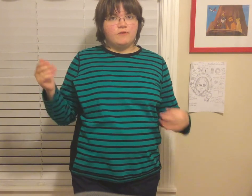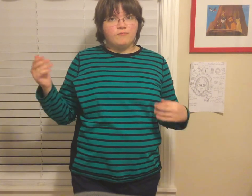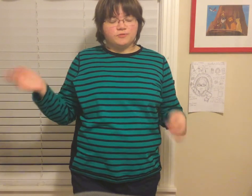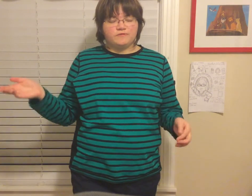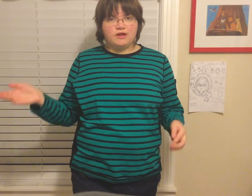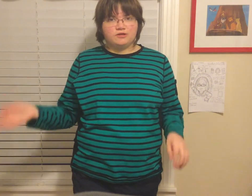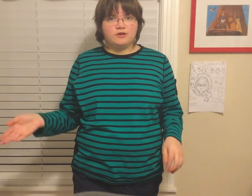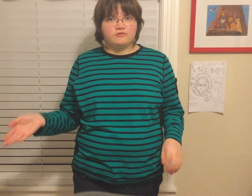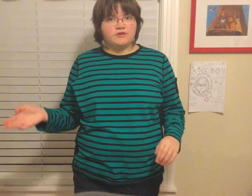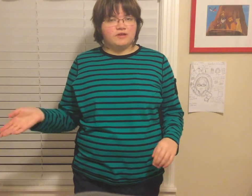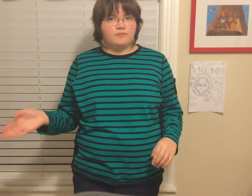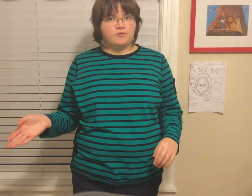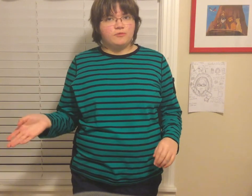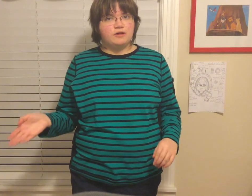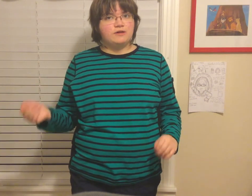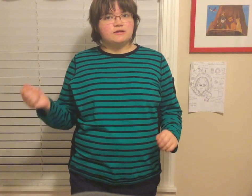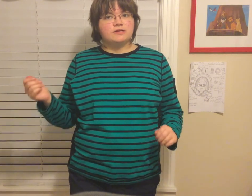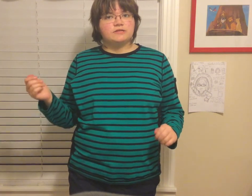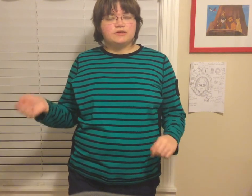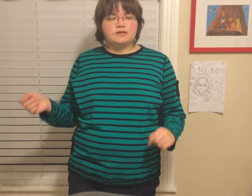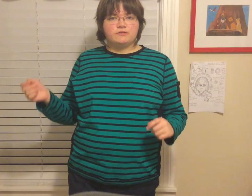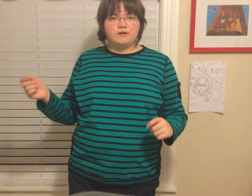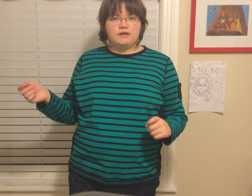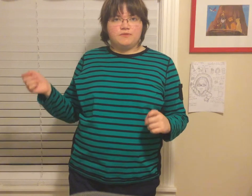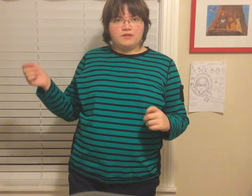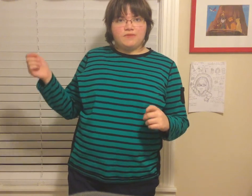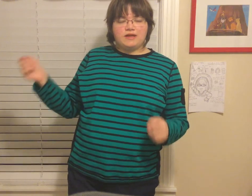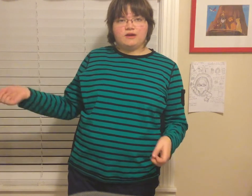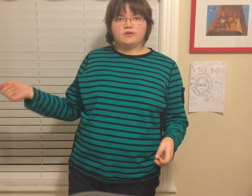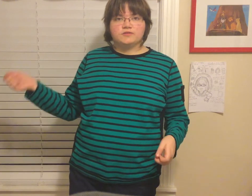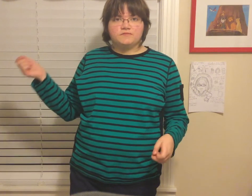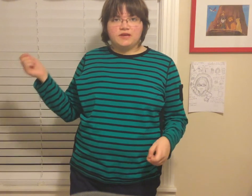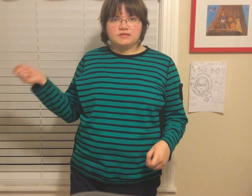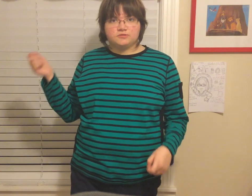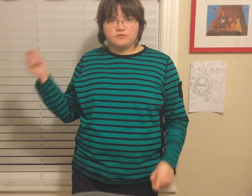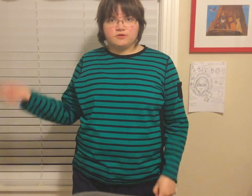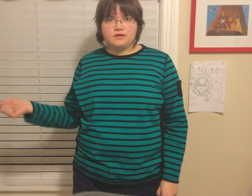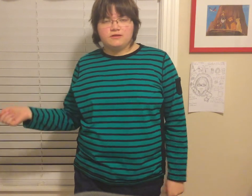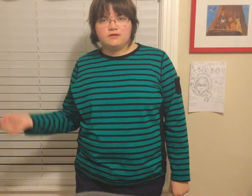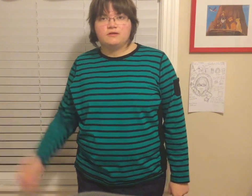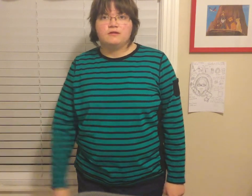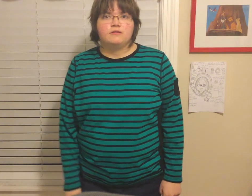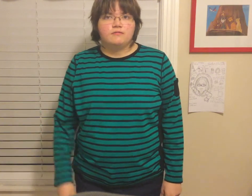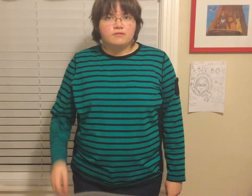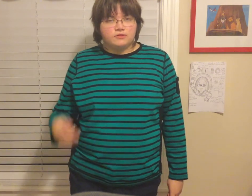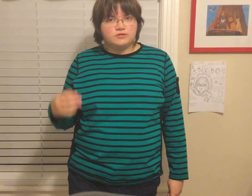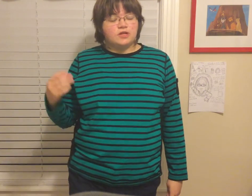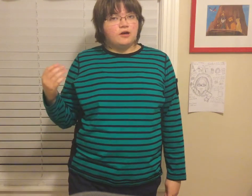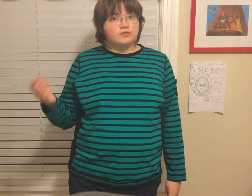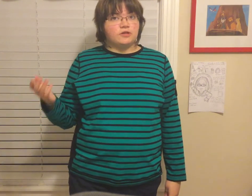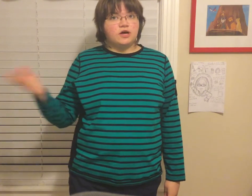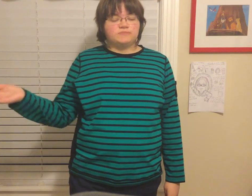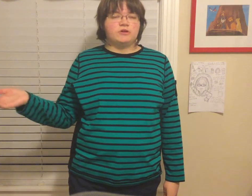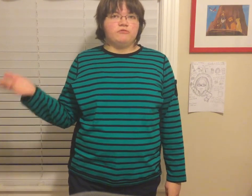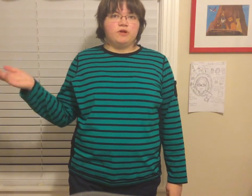multiple different character models for different games at this point, such as creating one of the main characters of Dance Central 3. So, she's also done concept art as well